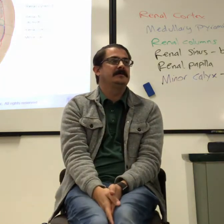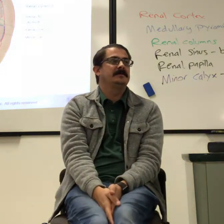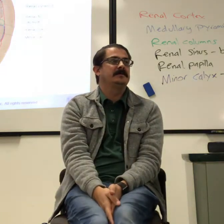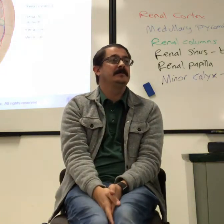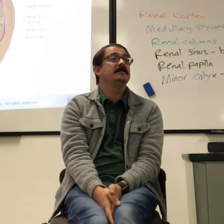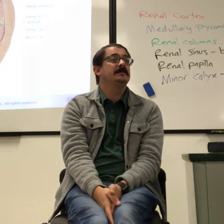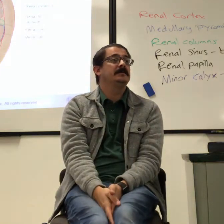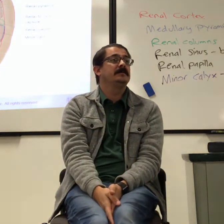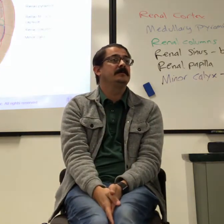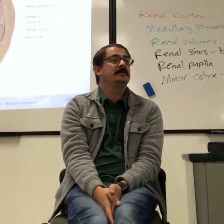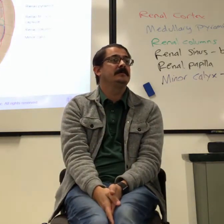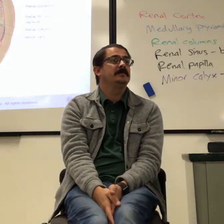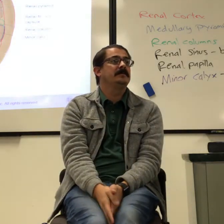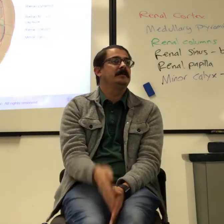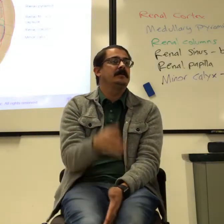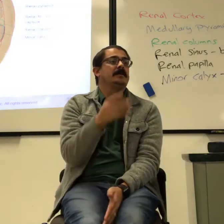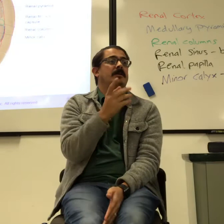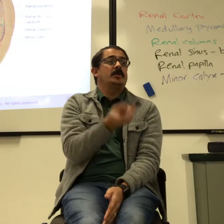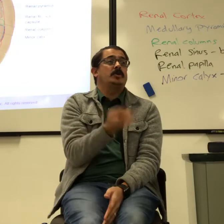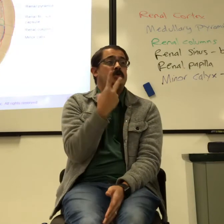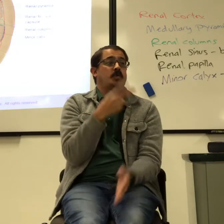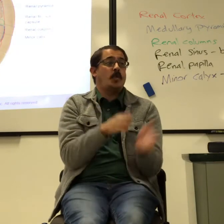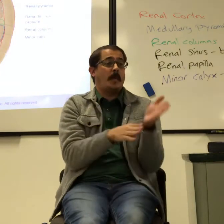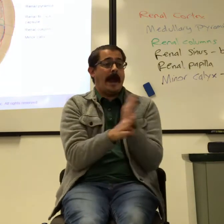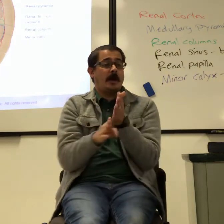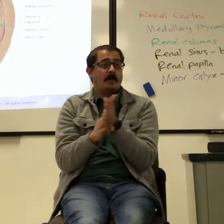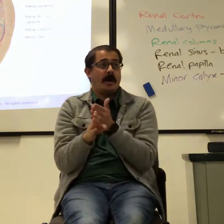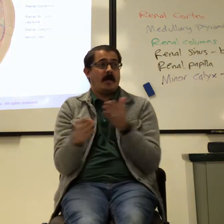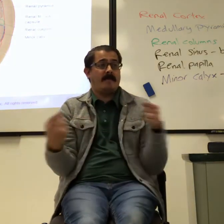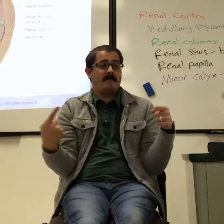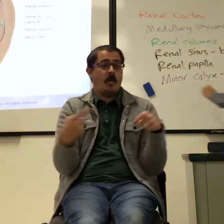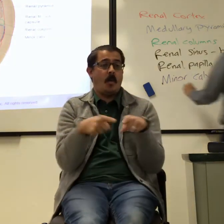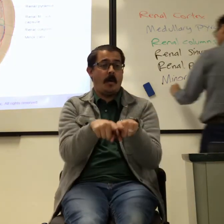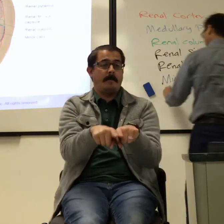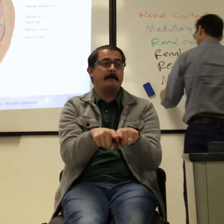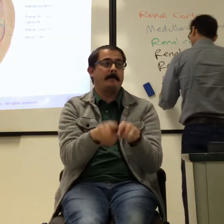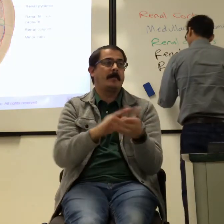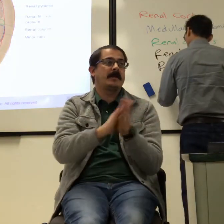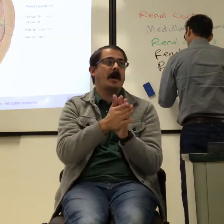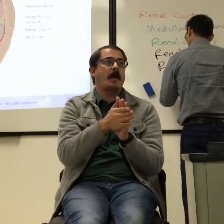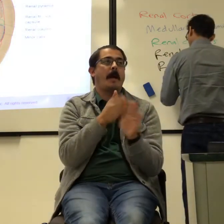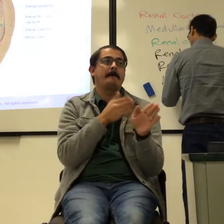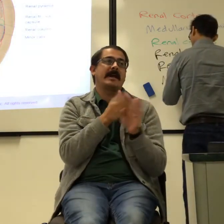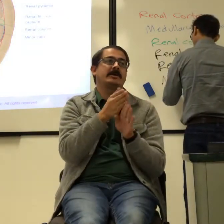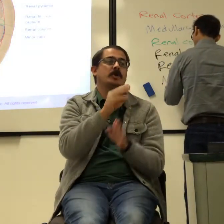Well, two minor calyces will merge to form into a major calyx.